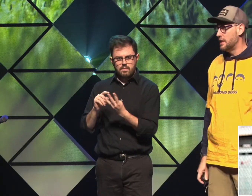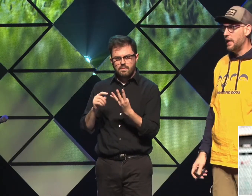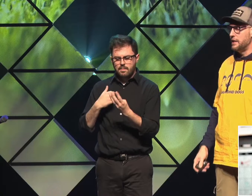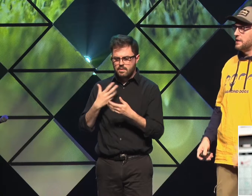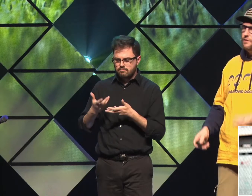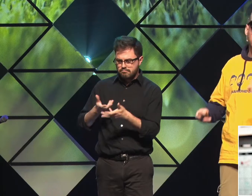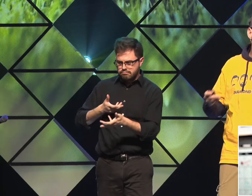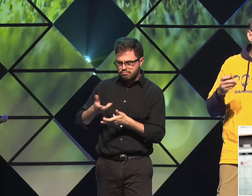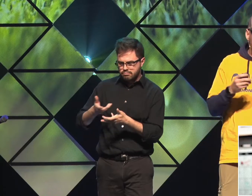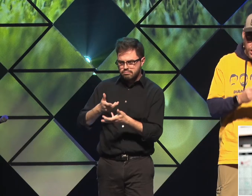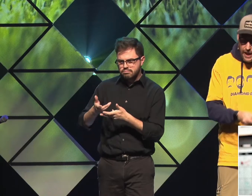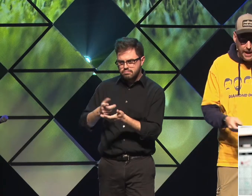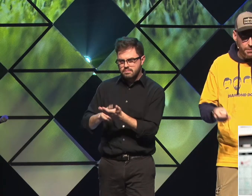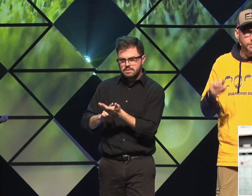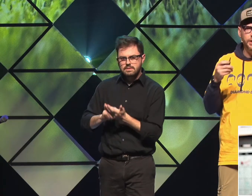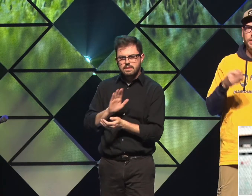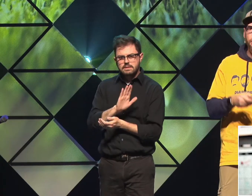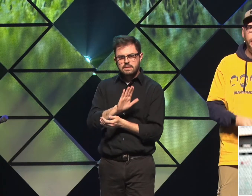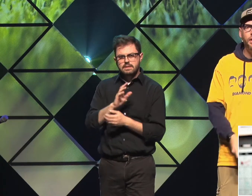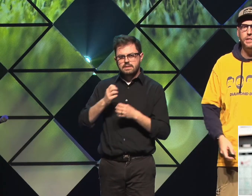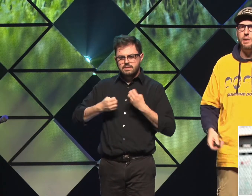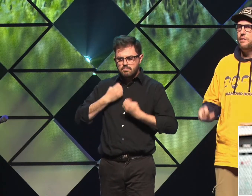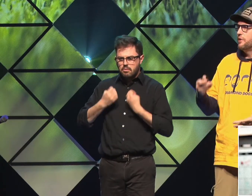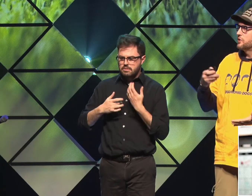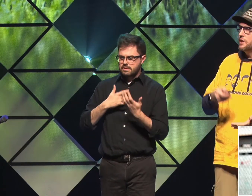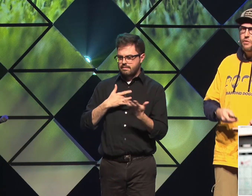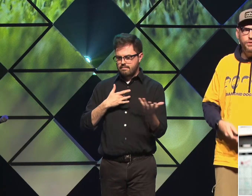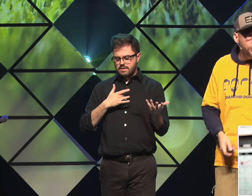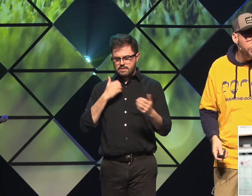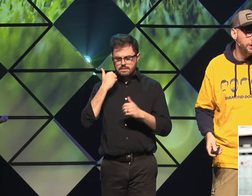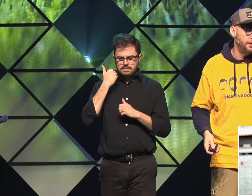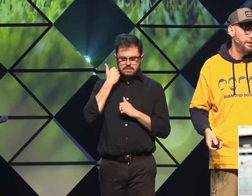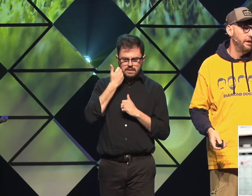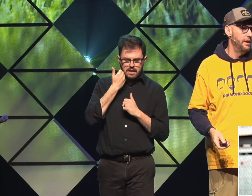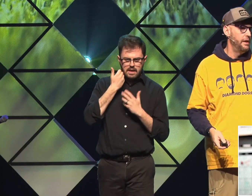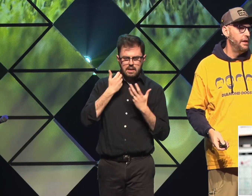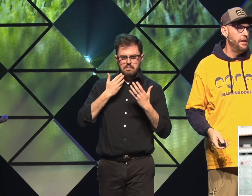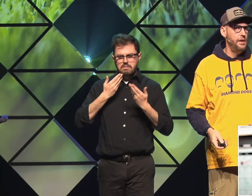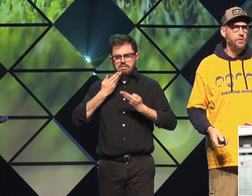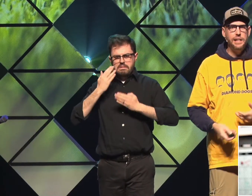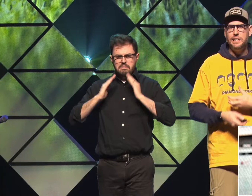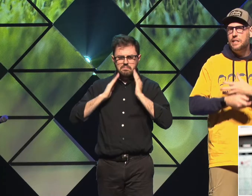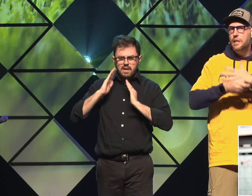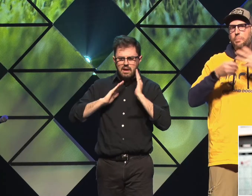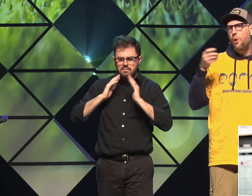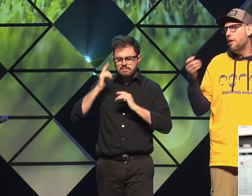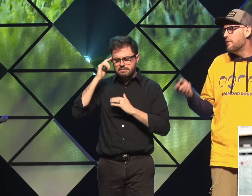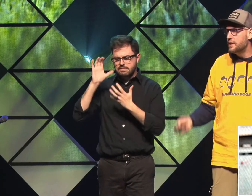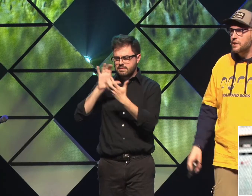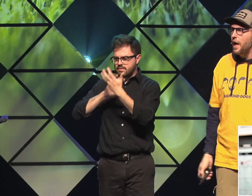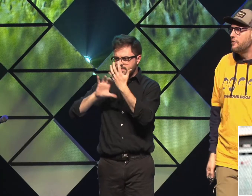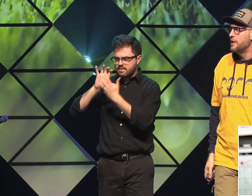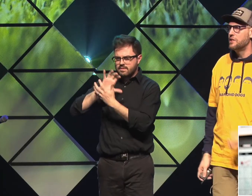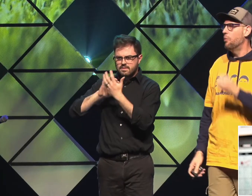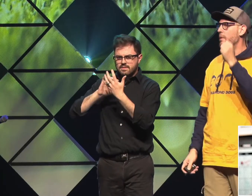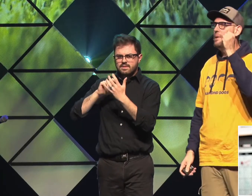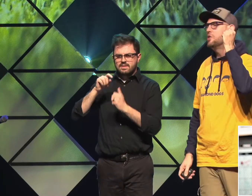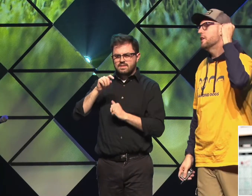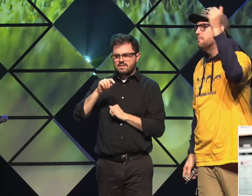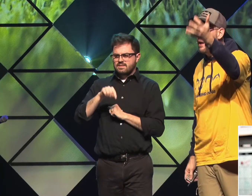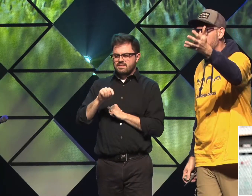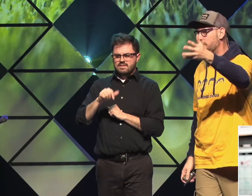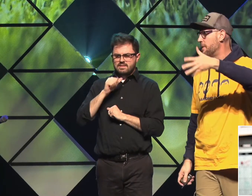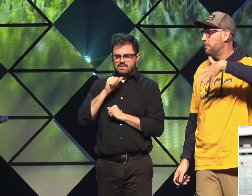feelings that he has. He feels shame. He feels embarrassment. He feels confusion. Right? This isn't a part of his life. He doesn't want to